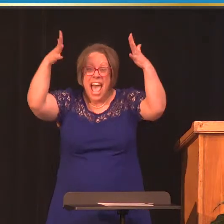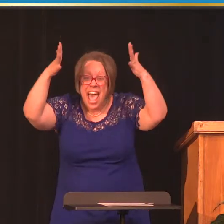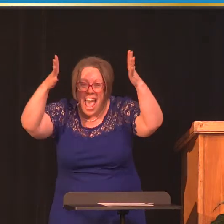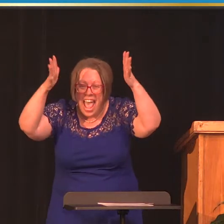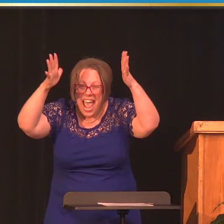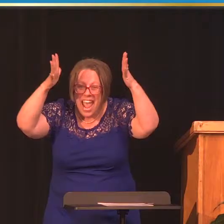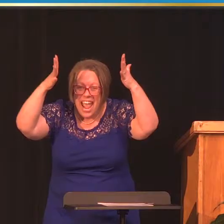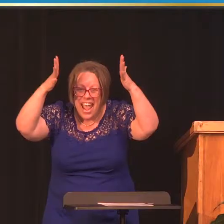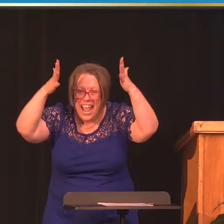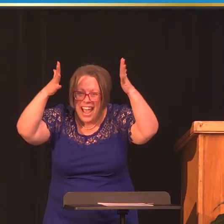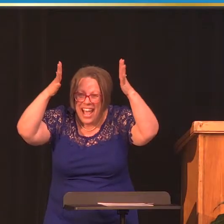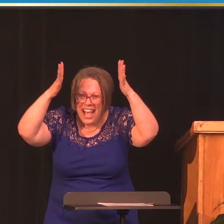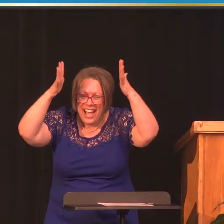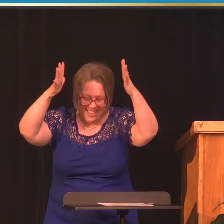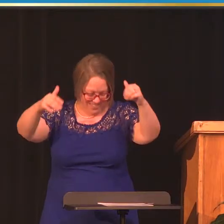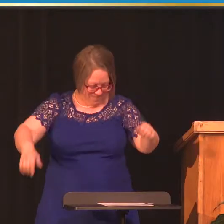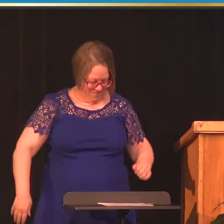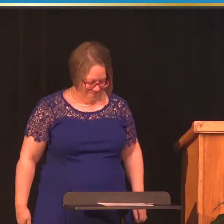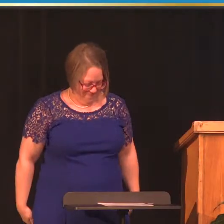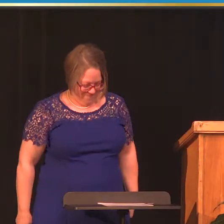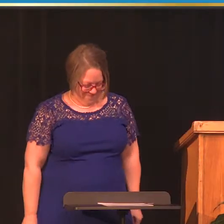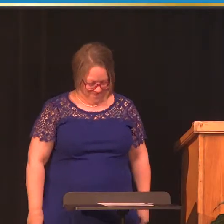of 2025.